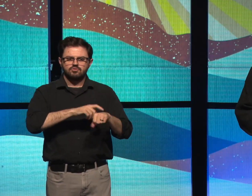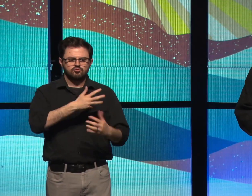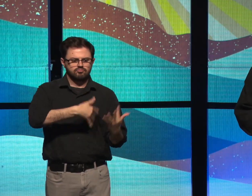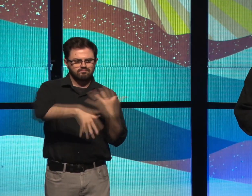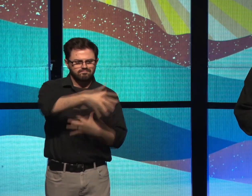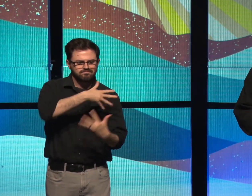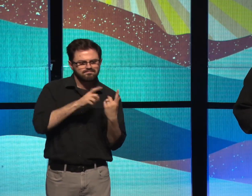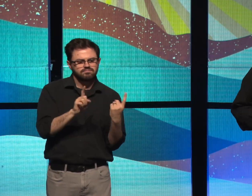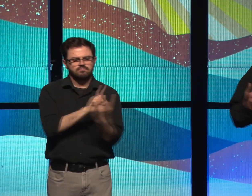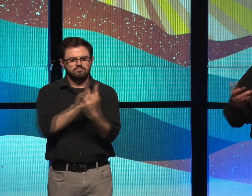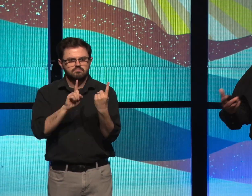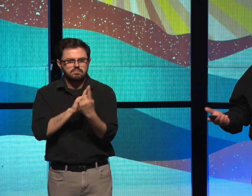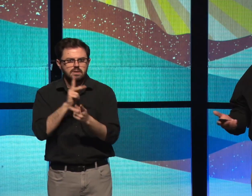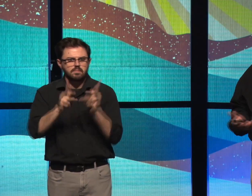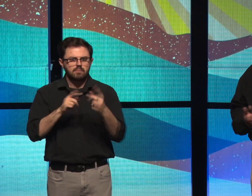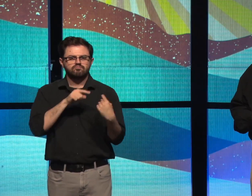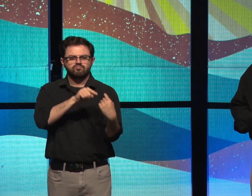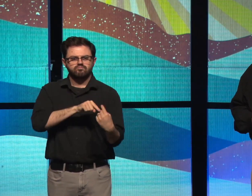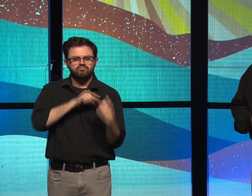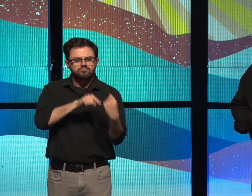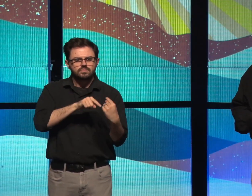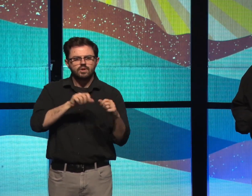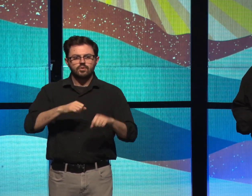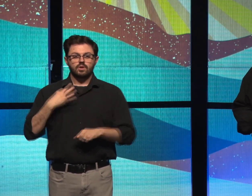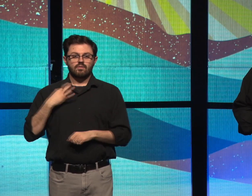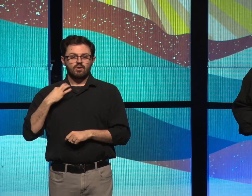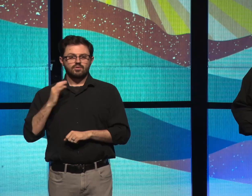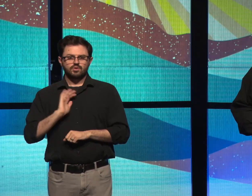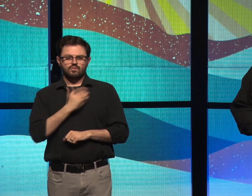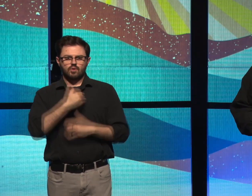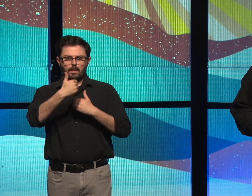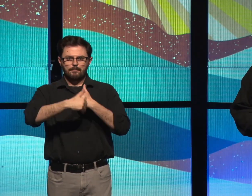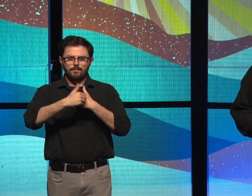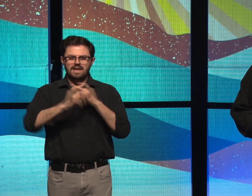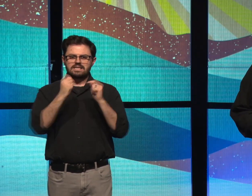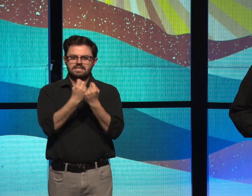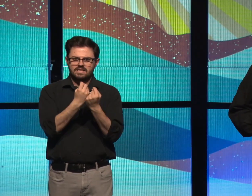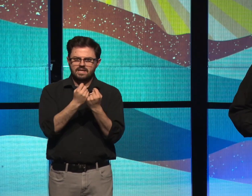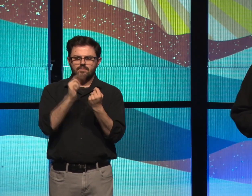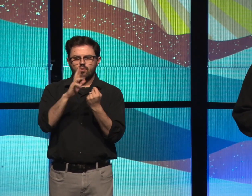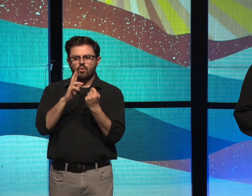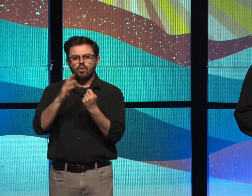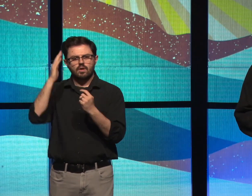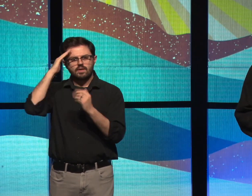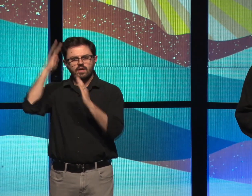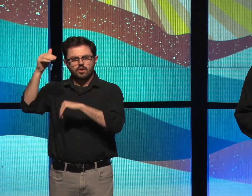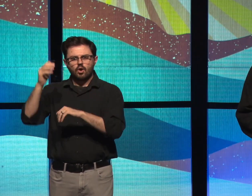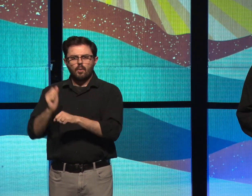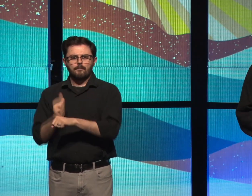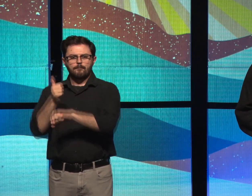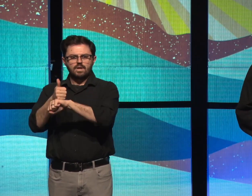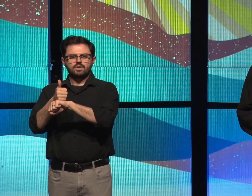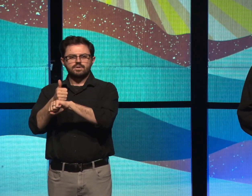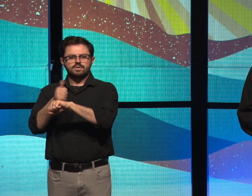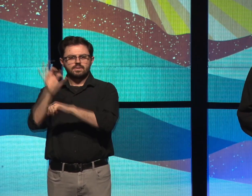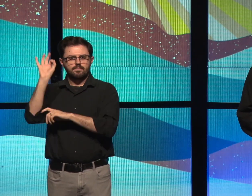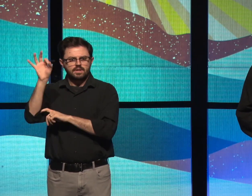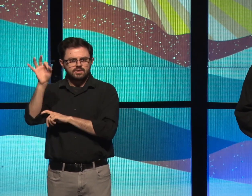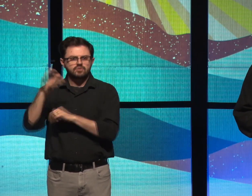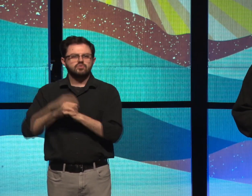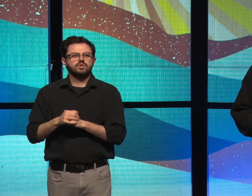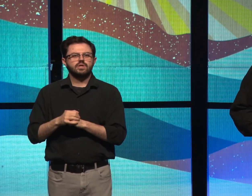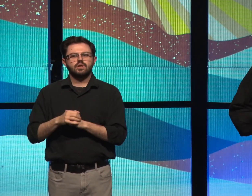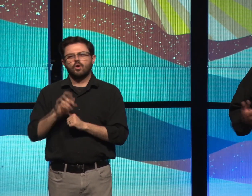team. You can volunteer with our Hope Builders ministry. You can volunteer at some of our partners like